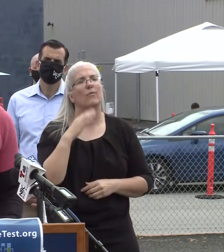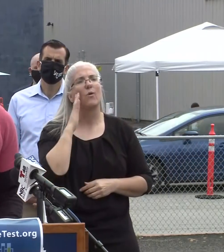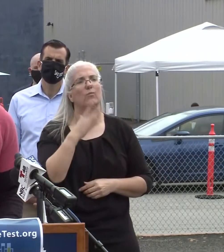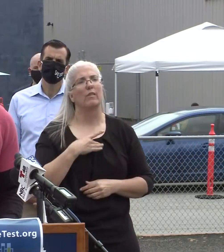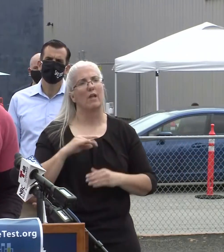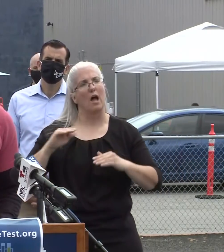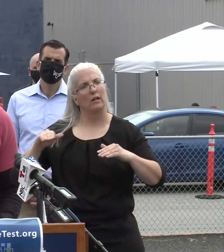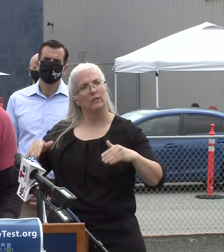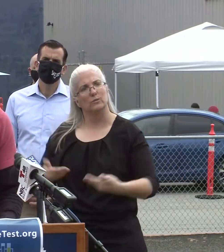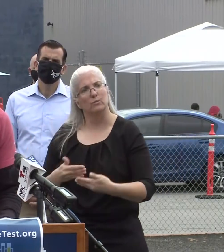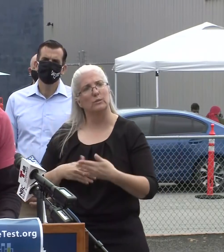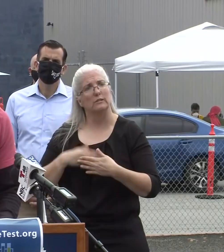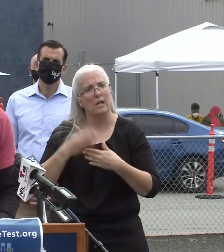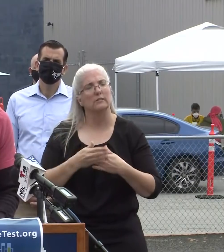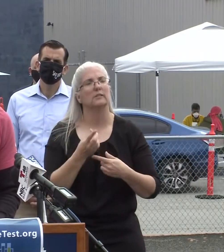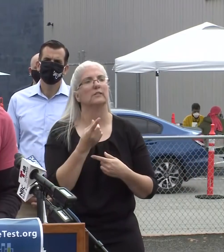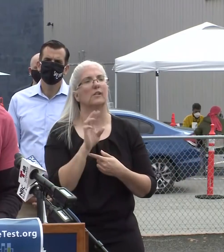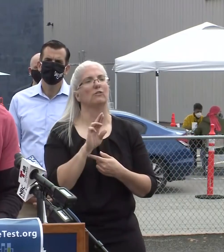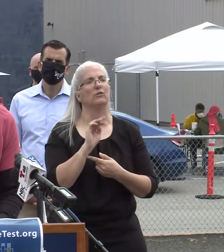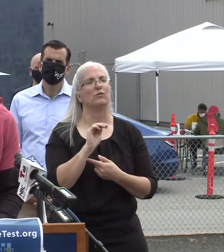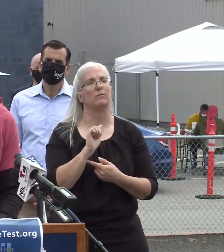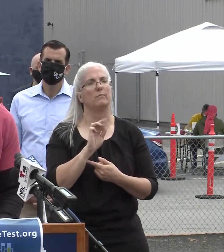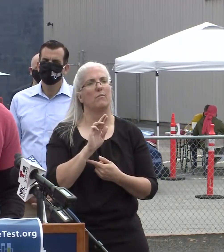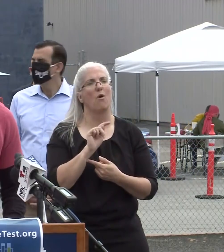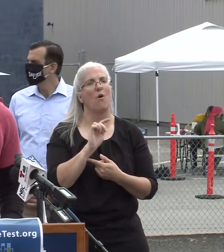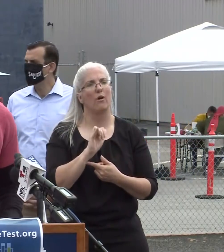now Dr. Marty